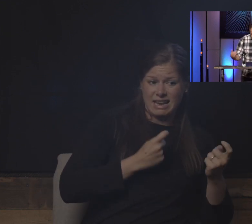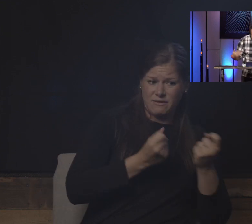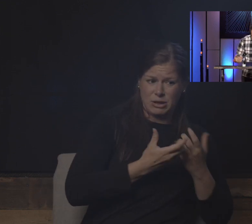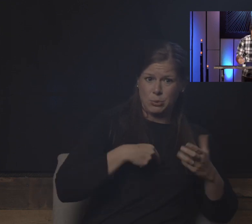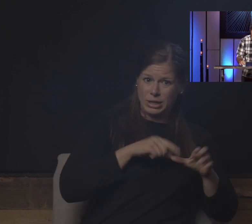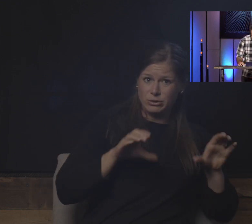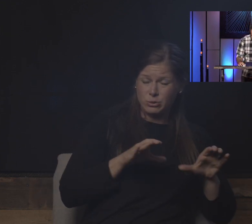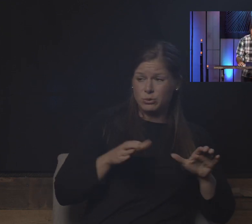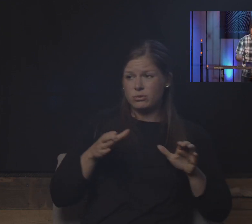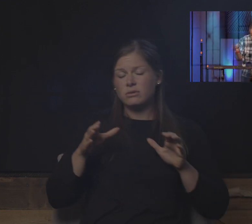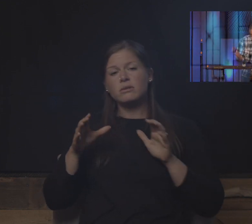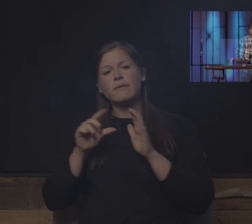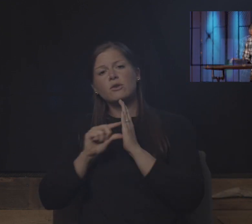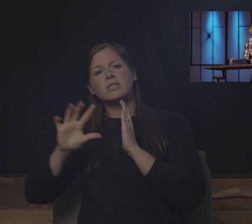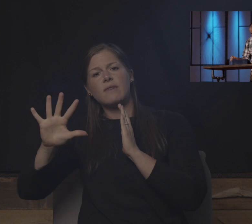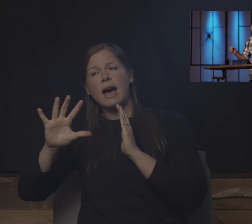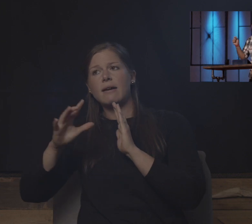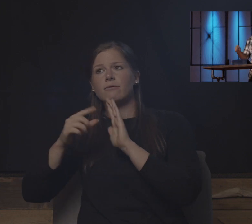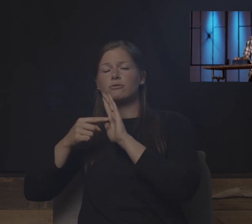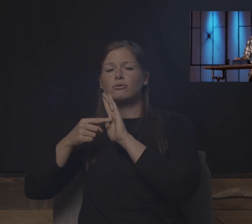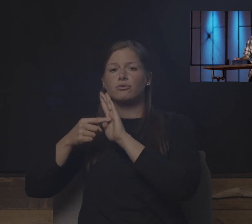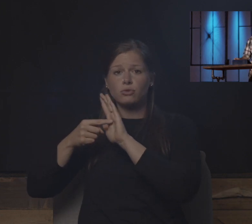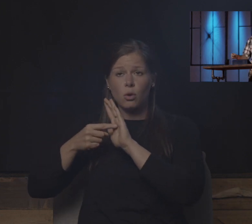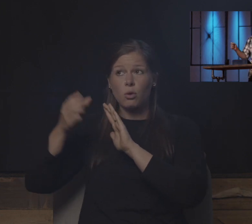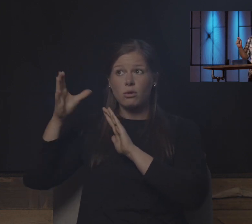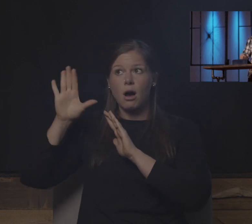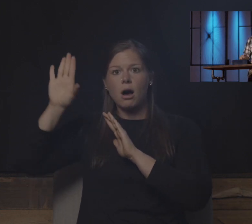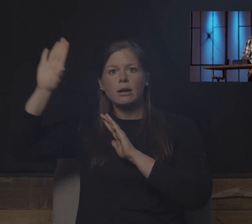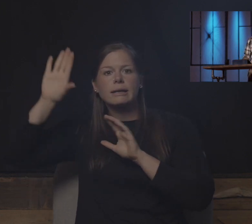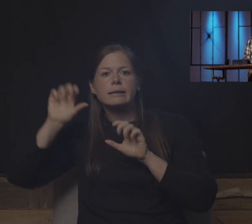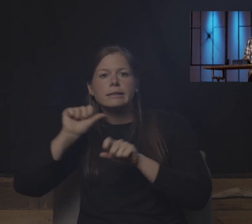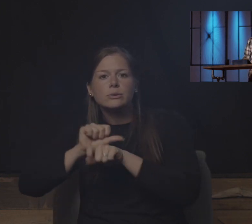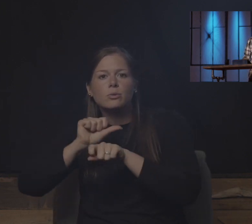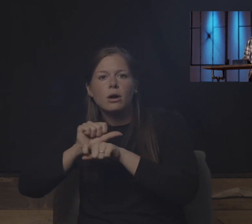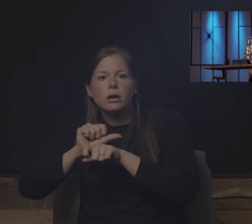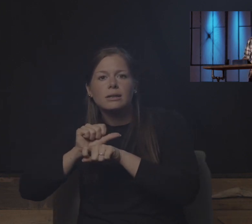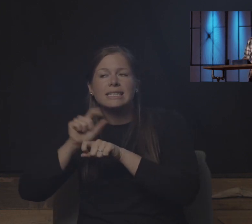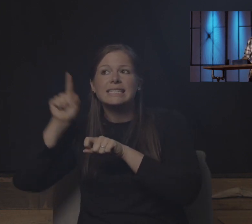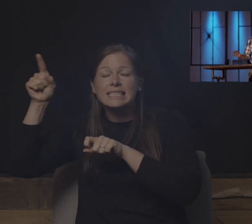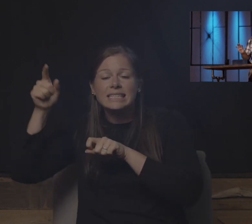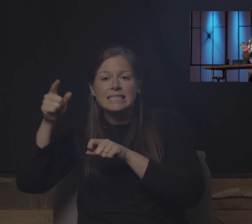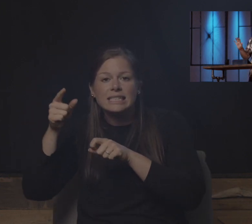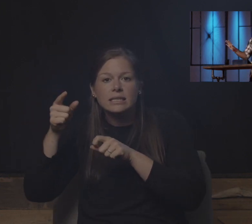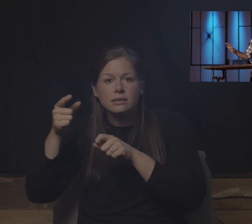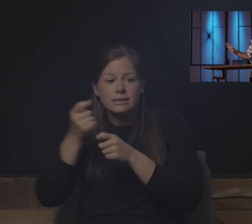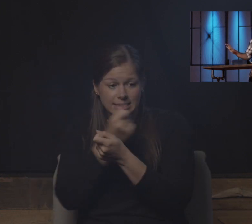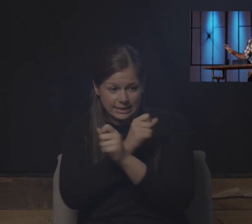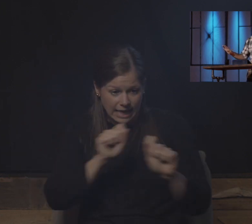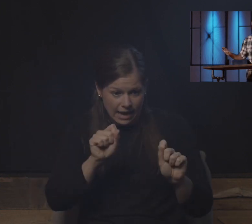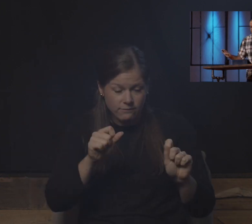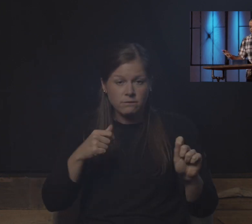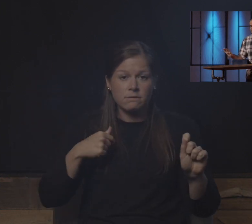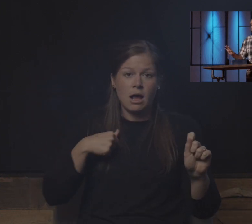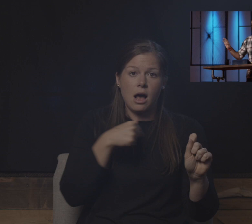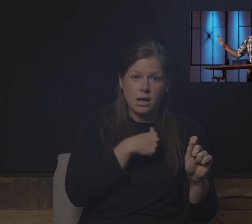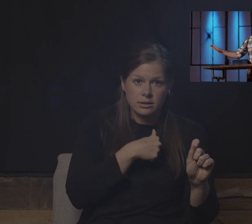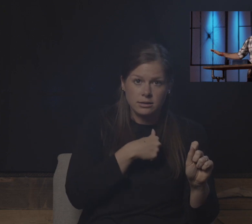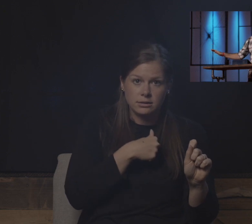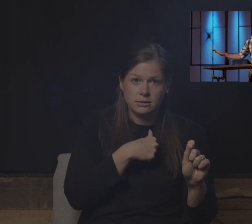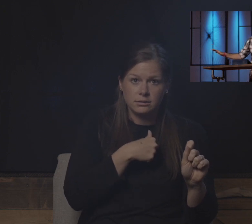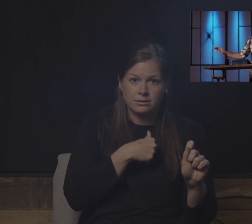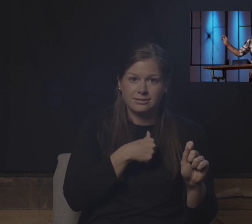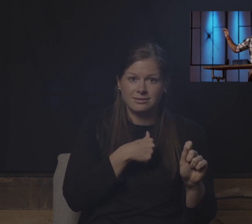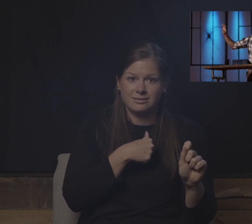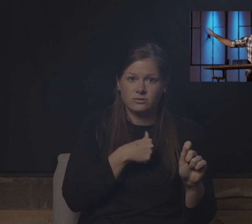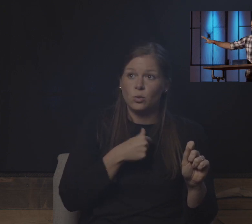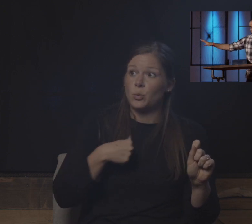the saving. Look at verse 5. He saved us. Remembering our past attacks our